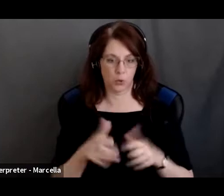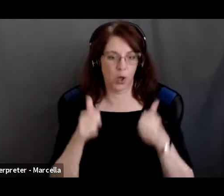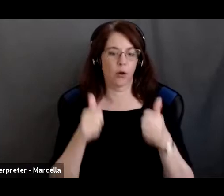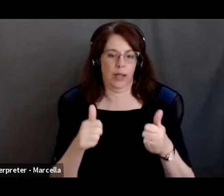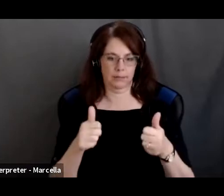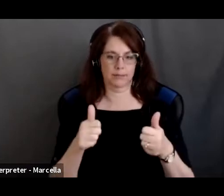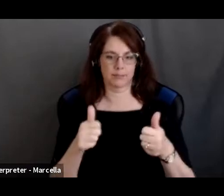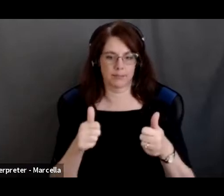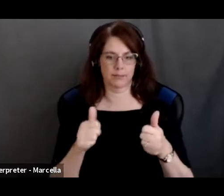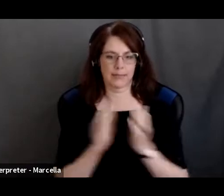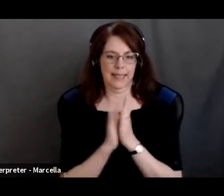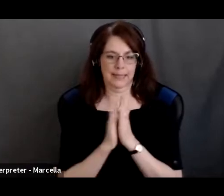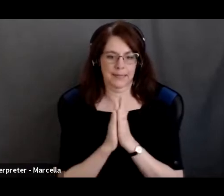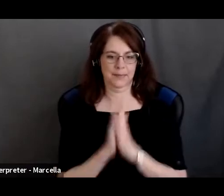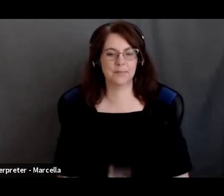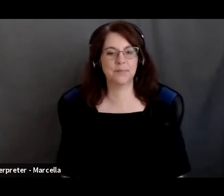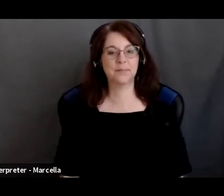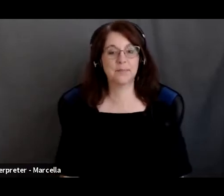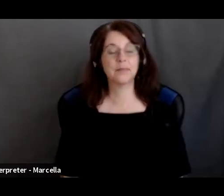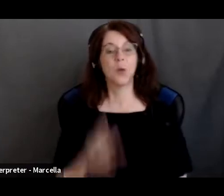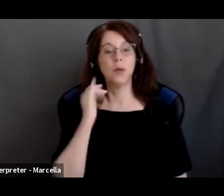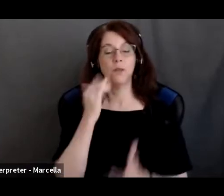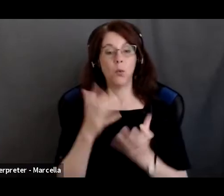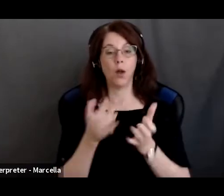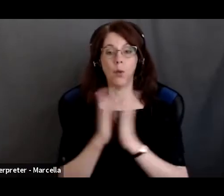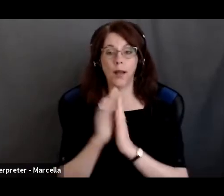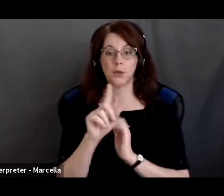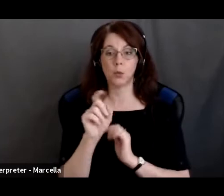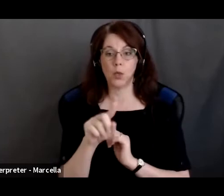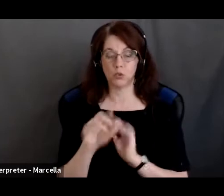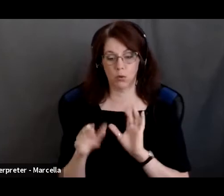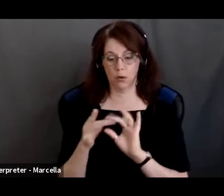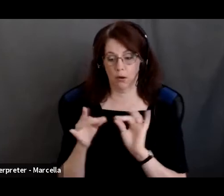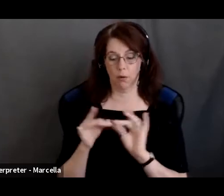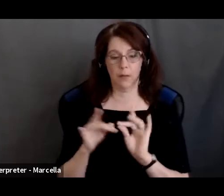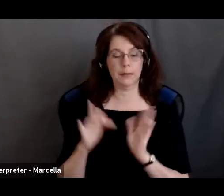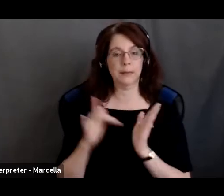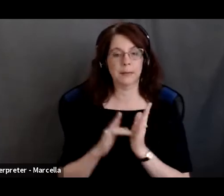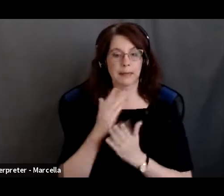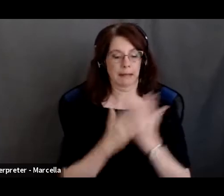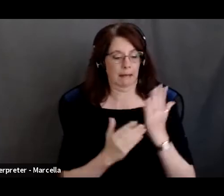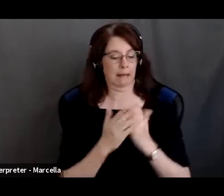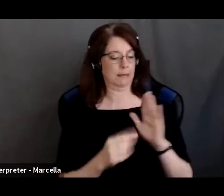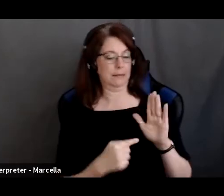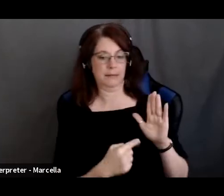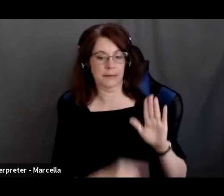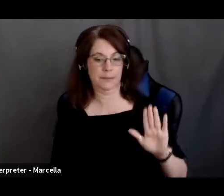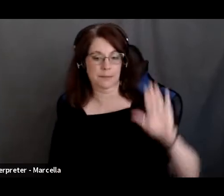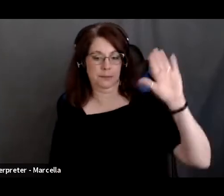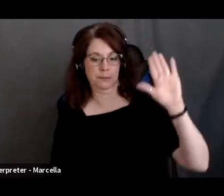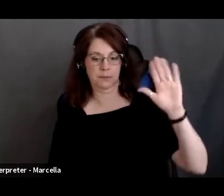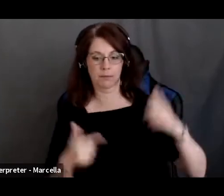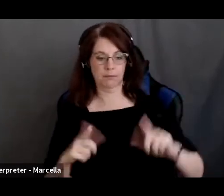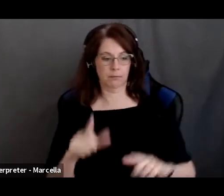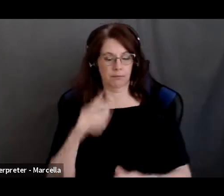right. All right, to ask a question or make a comment, you can also select the hand option on the menu, and that allows